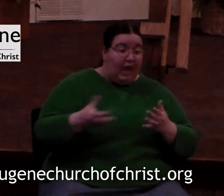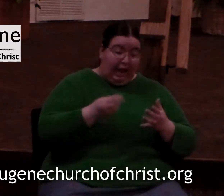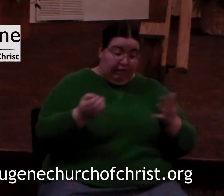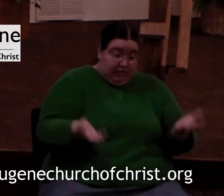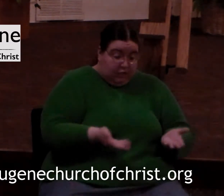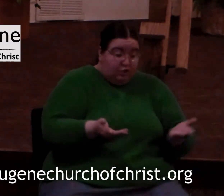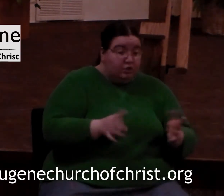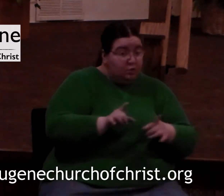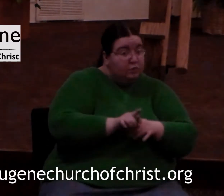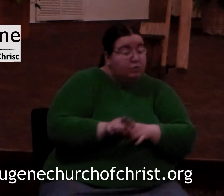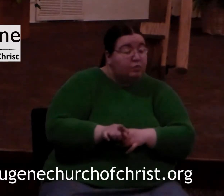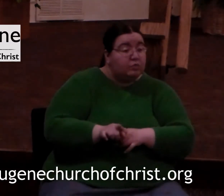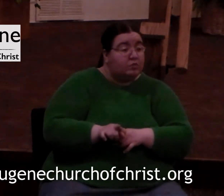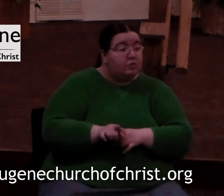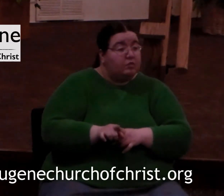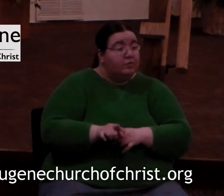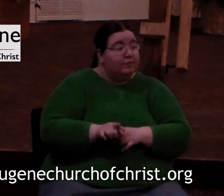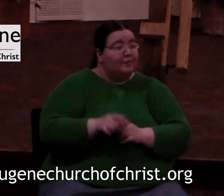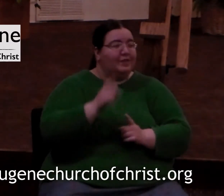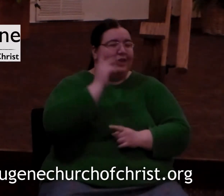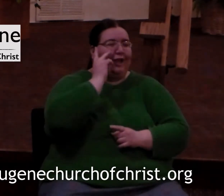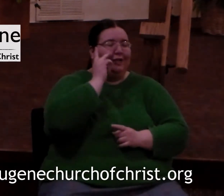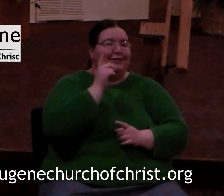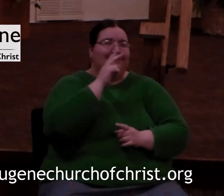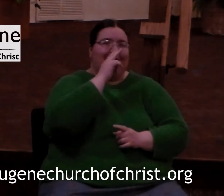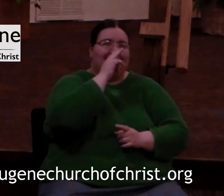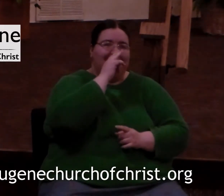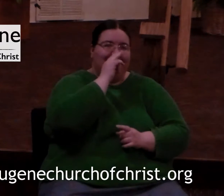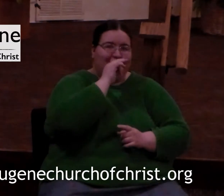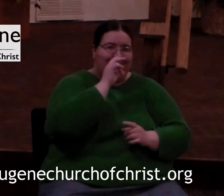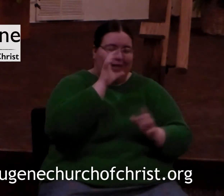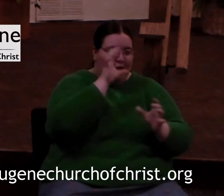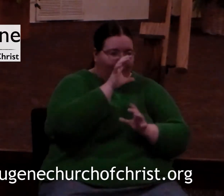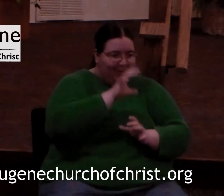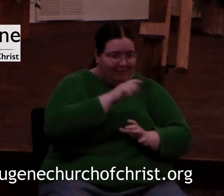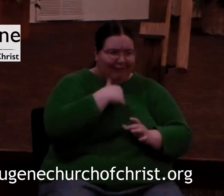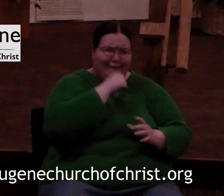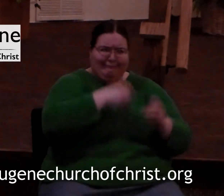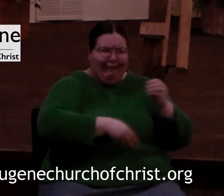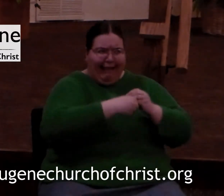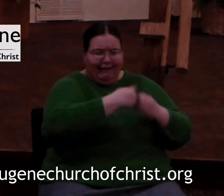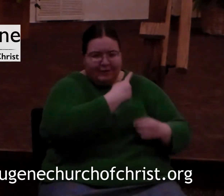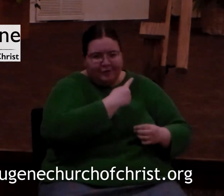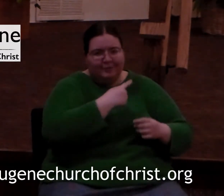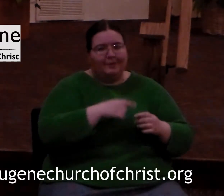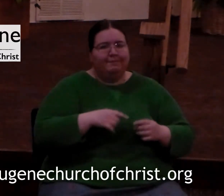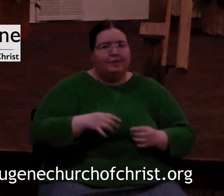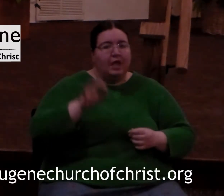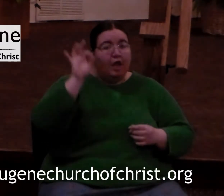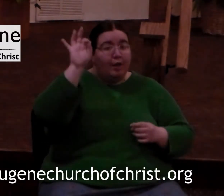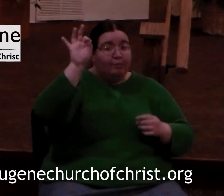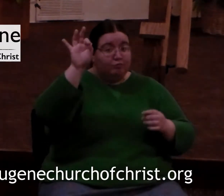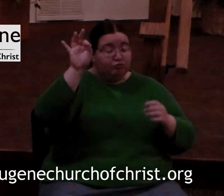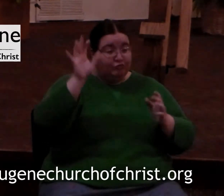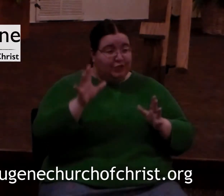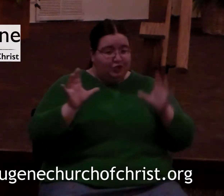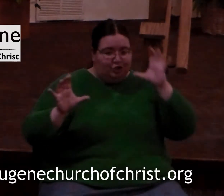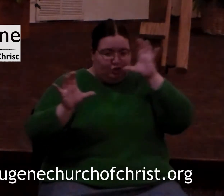here. I saw a hilarious comic. I should have put it in the PowerPoint. It was a preacher search committee meeting.